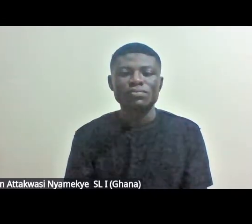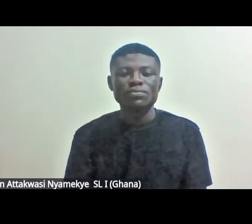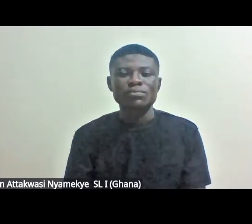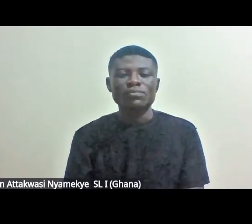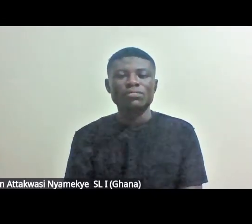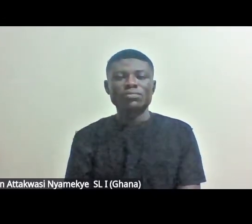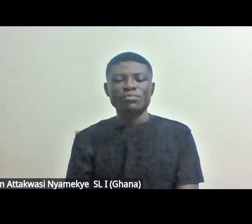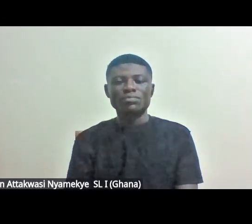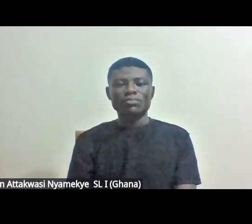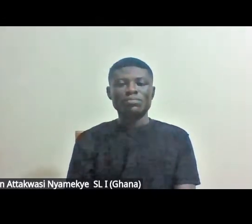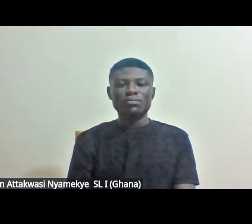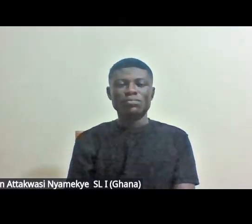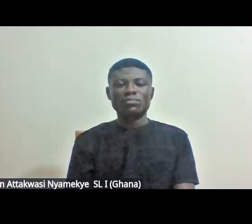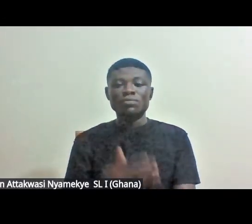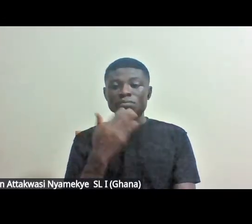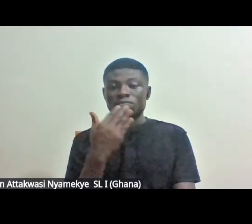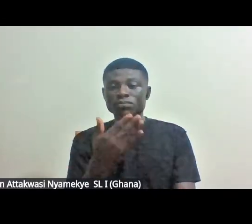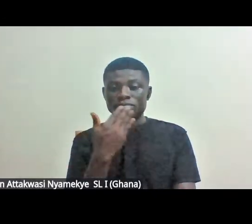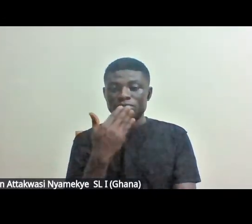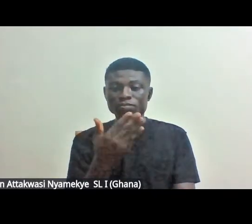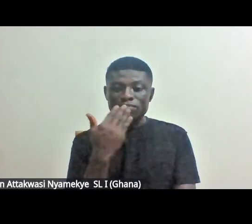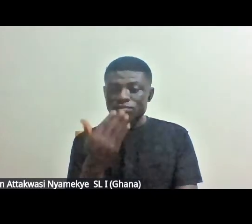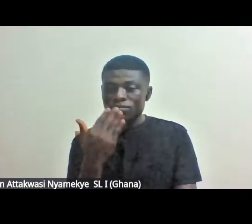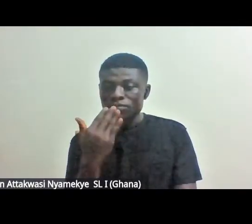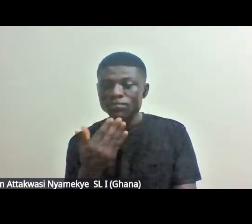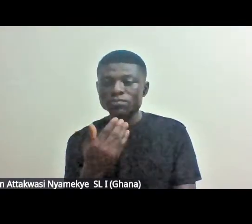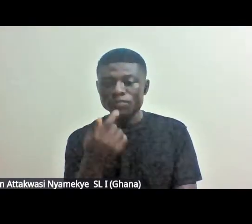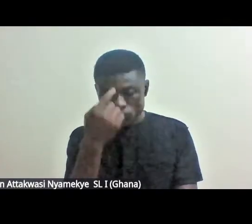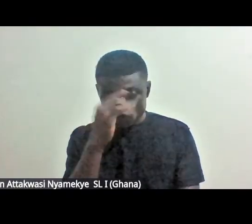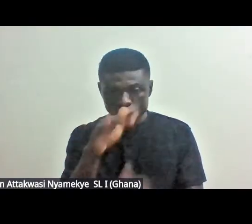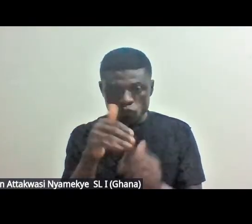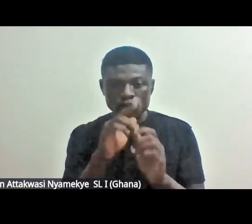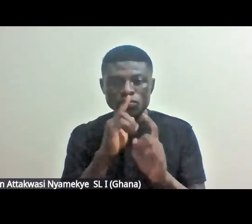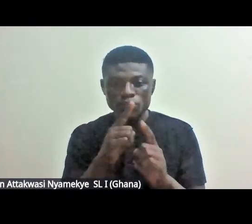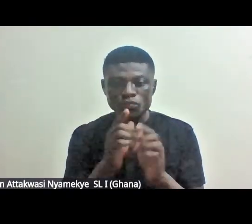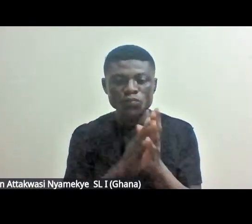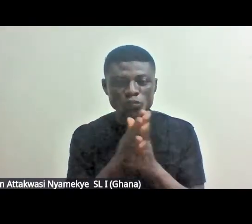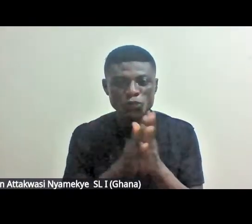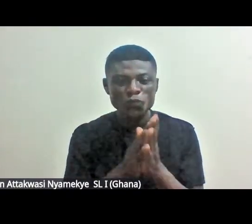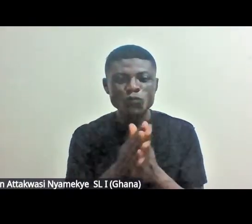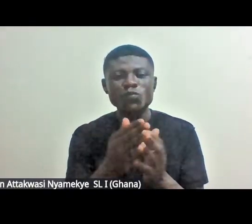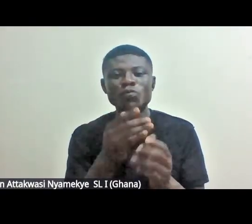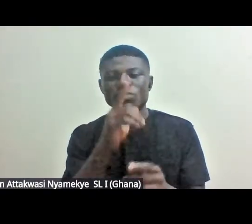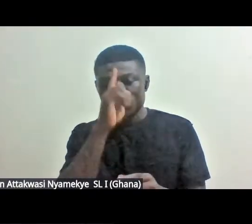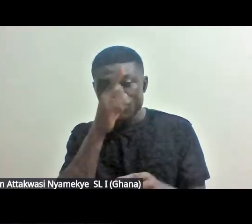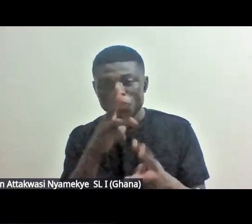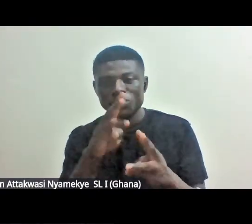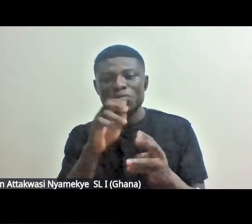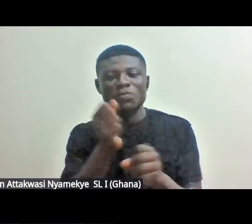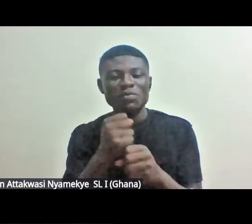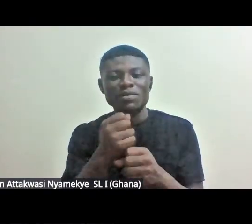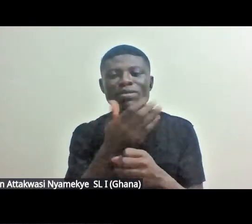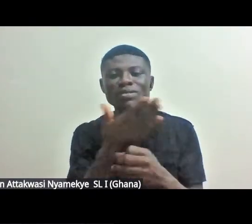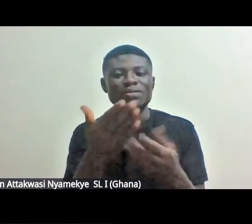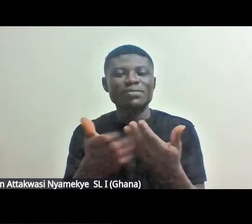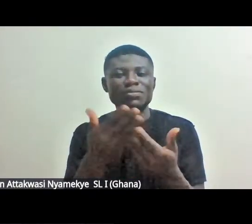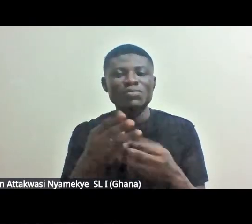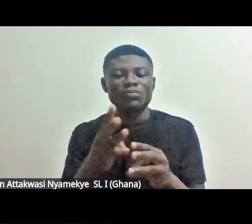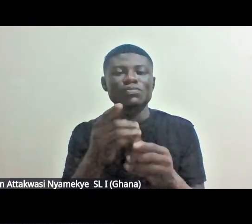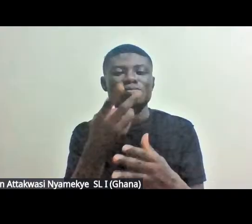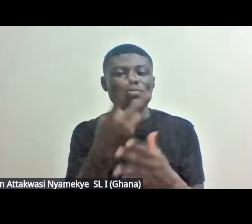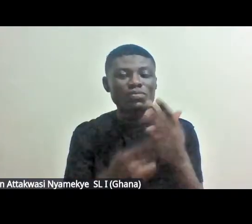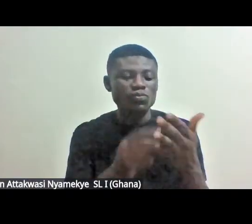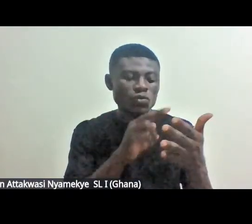Okay. So thank you all for your responses. They are interesting and short and smart ways to get things done, both when you are